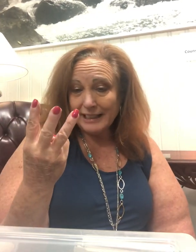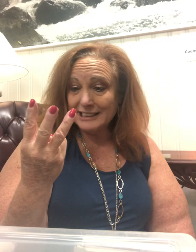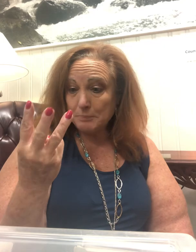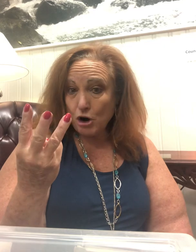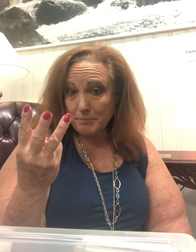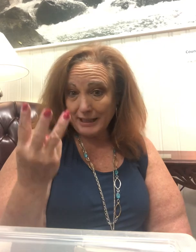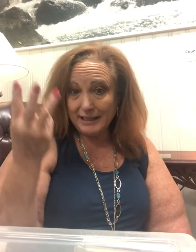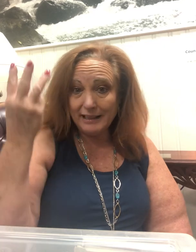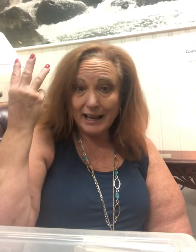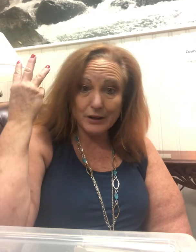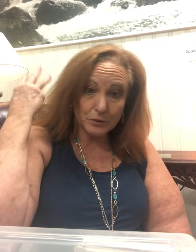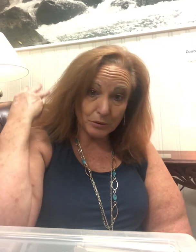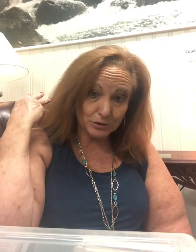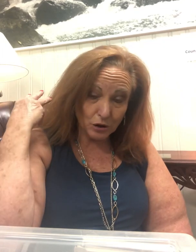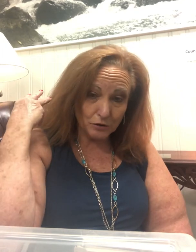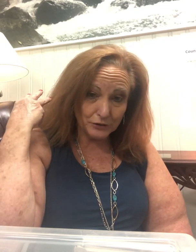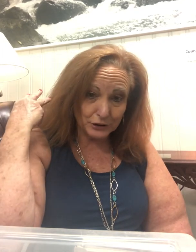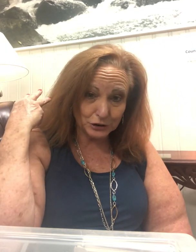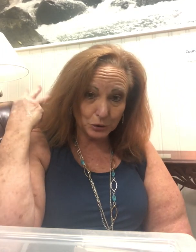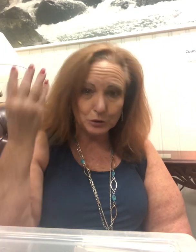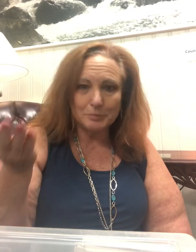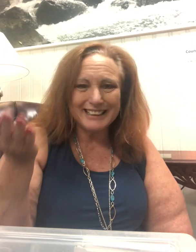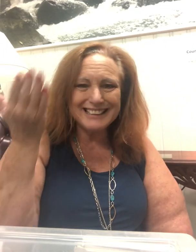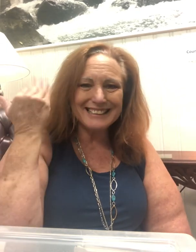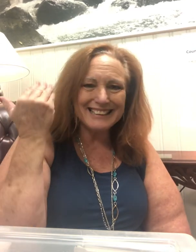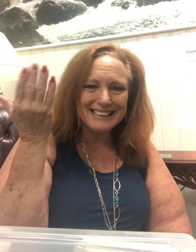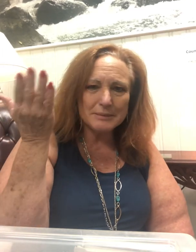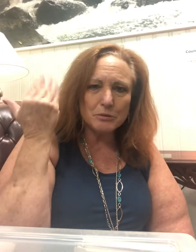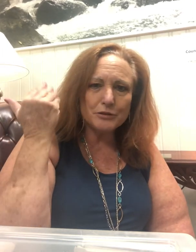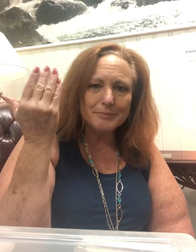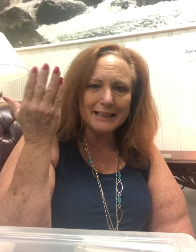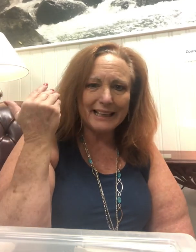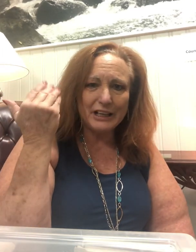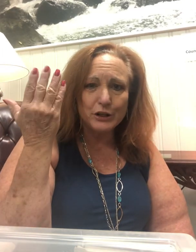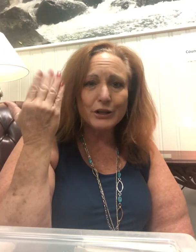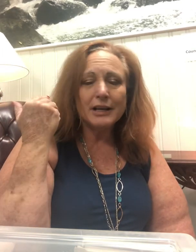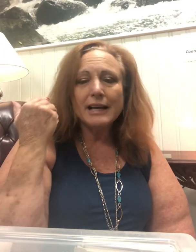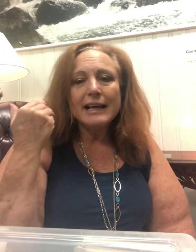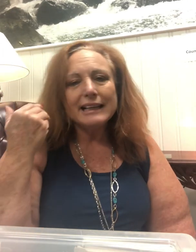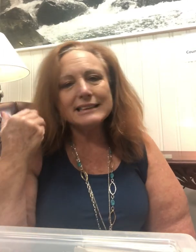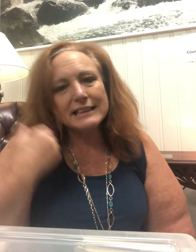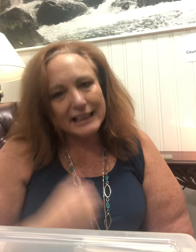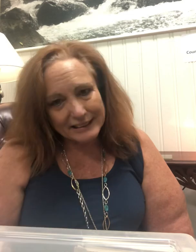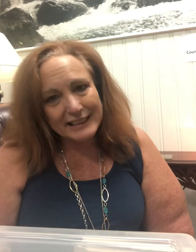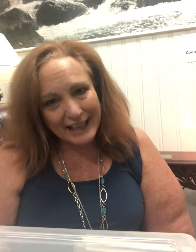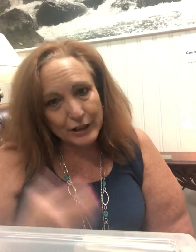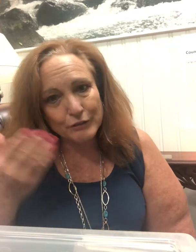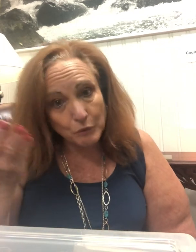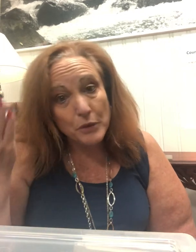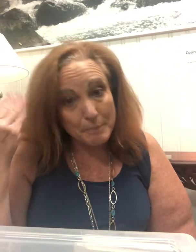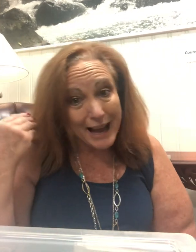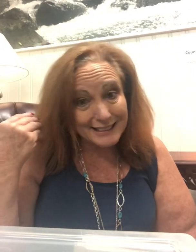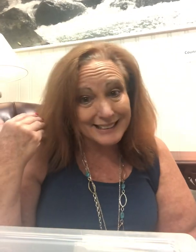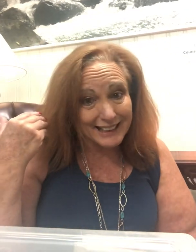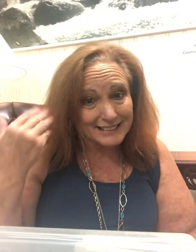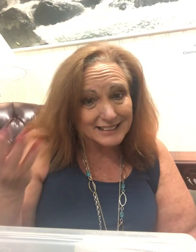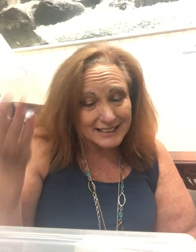is palm in and it throws over your shoulder because this movement here is the indicator for the past tense.